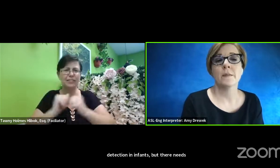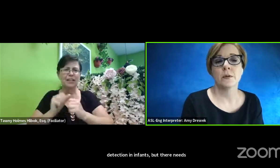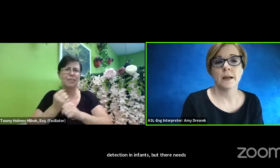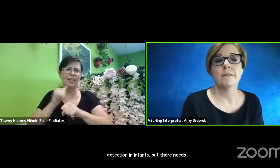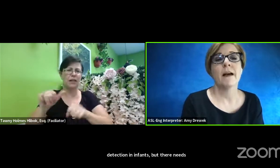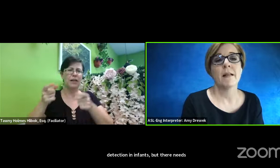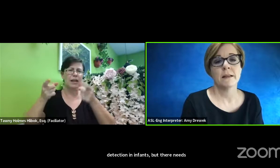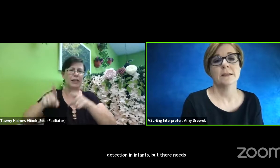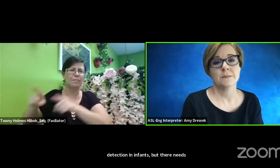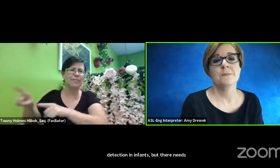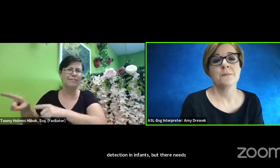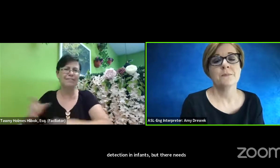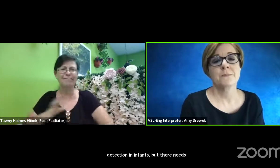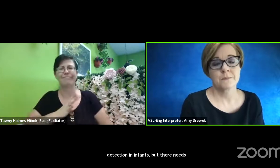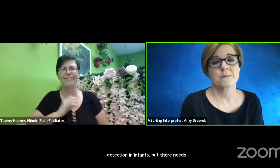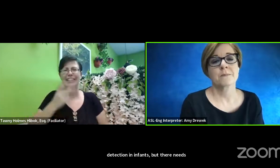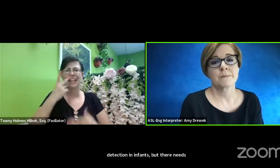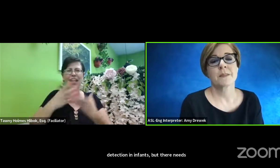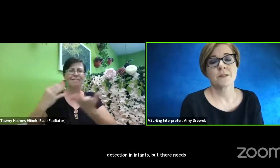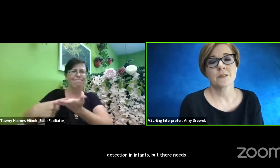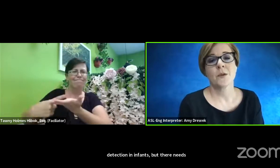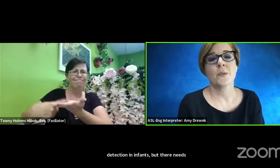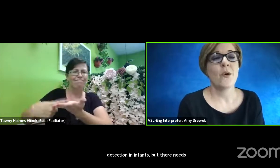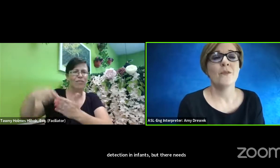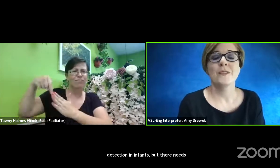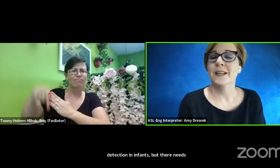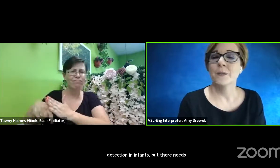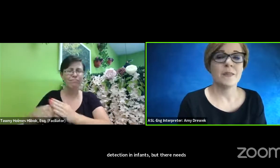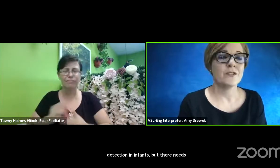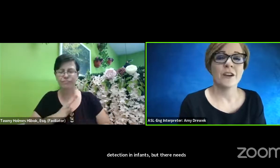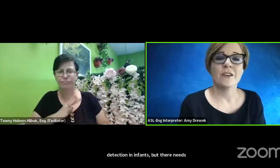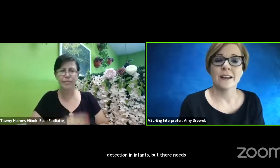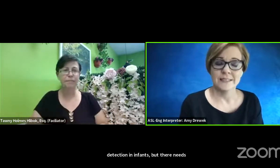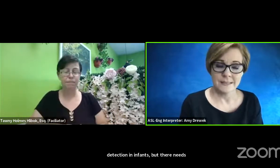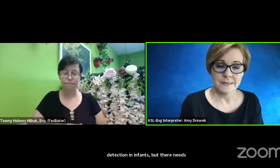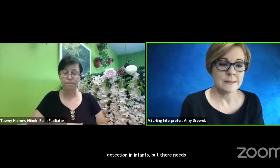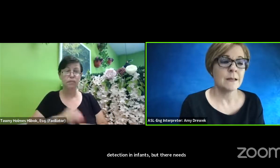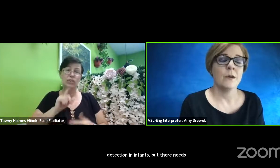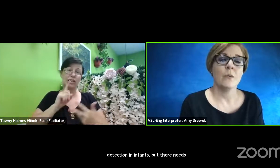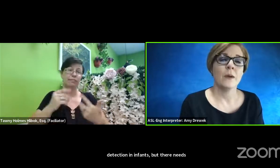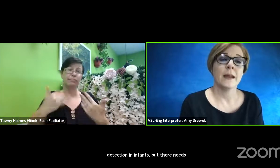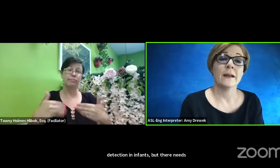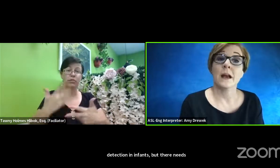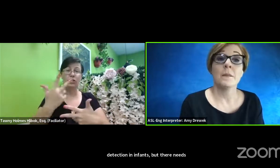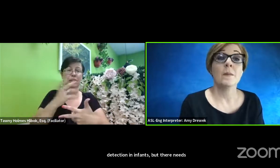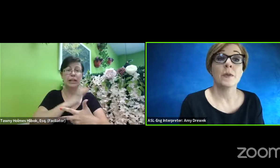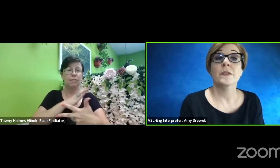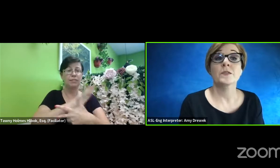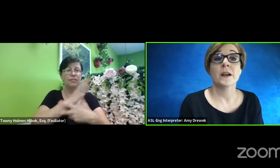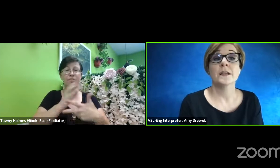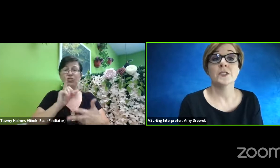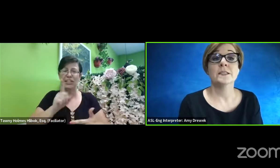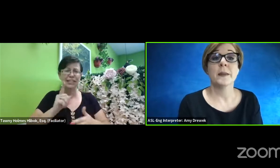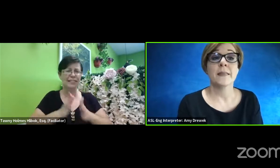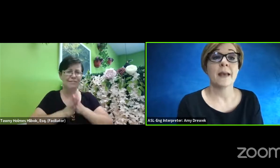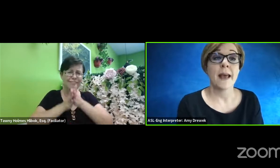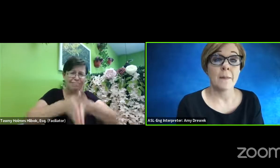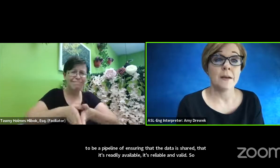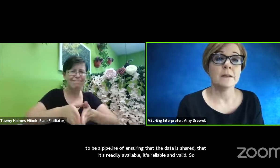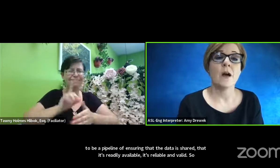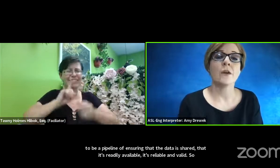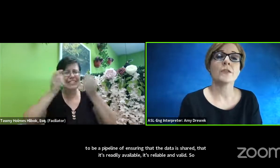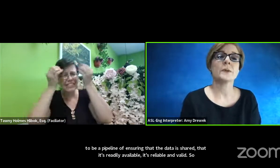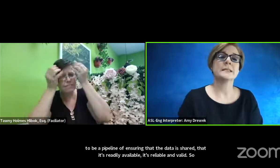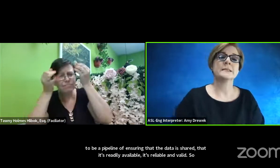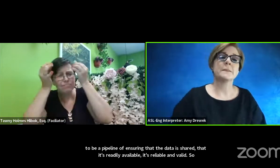it's reliable and valid. So hopefully with shared ideas, we can come up with a strategy to make